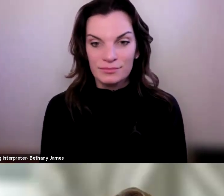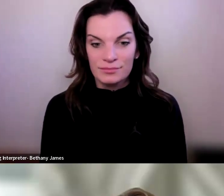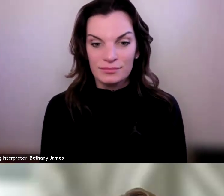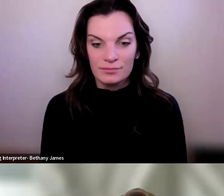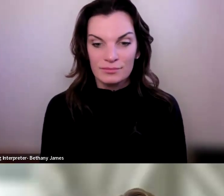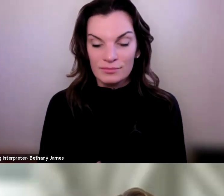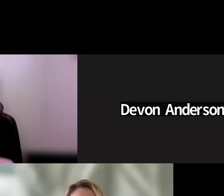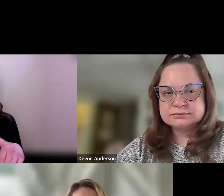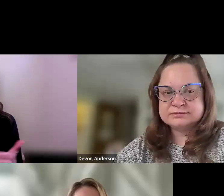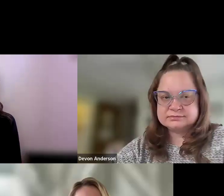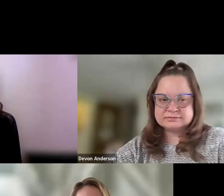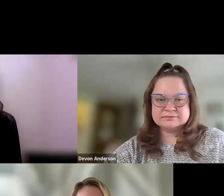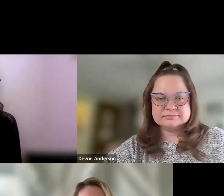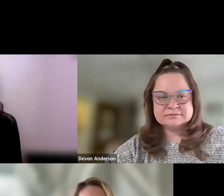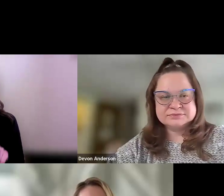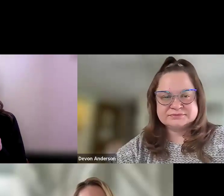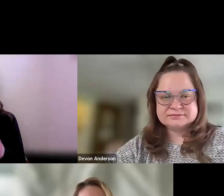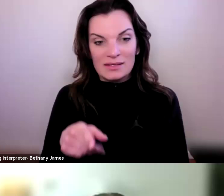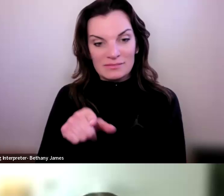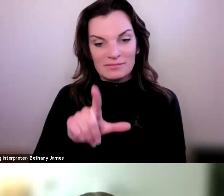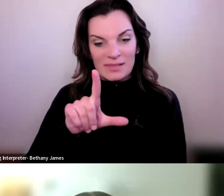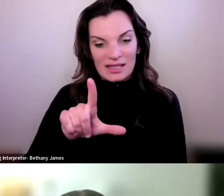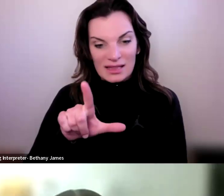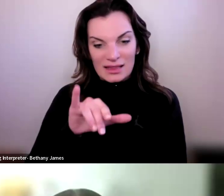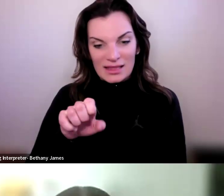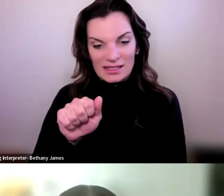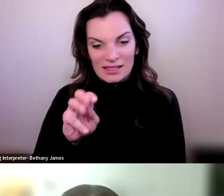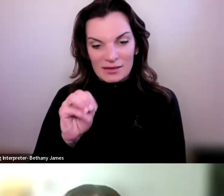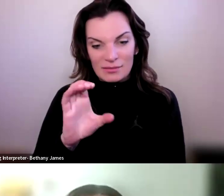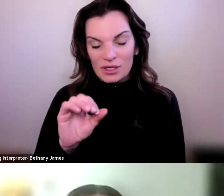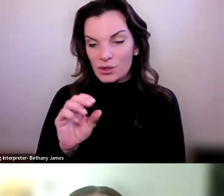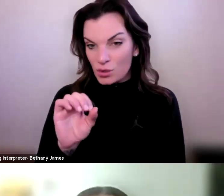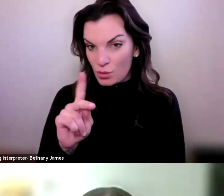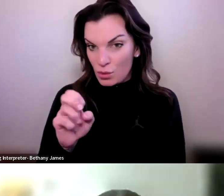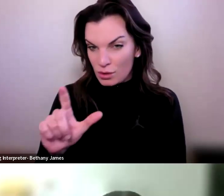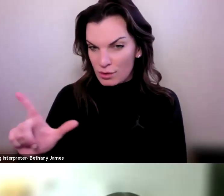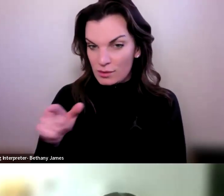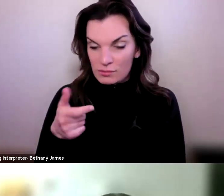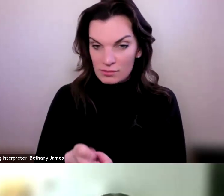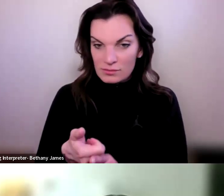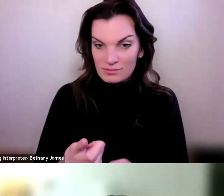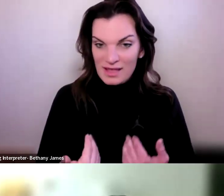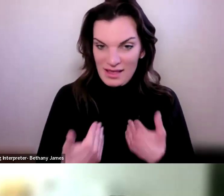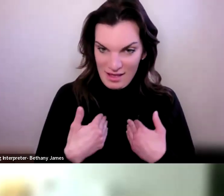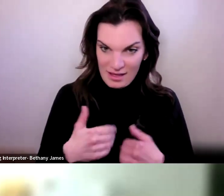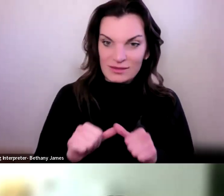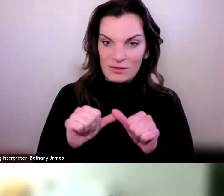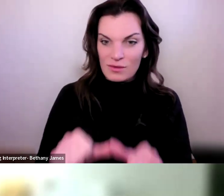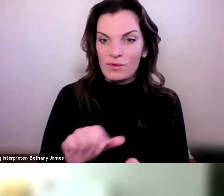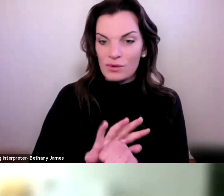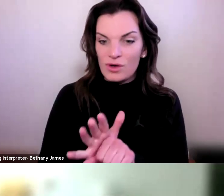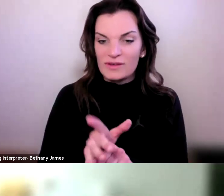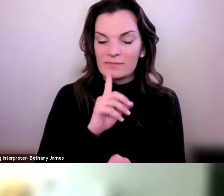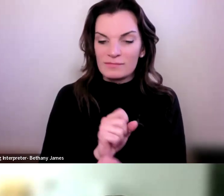love to introduce our next panelist, Lisa McCorkle. Lisa McCorkle is a person living with long COVID and the co-founder of